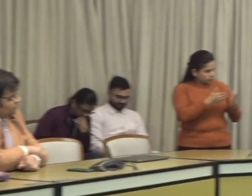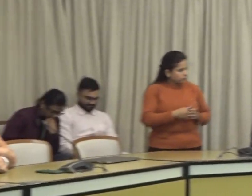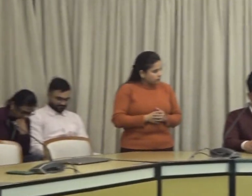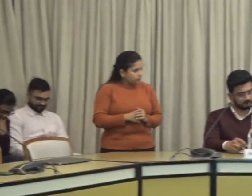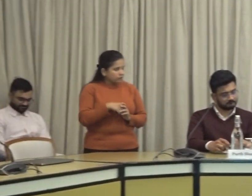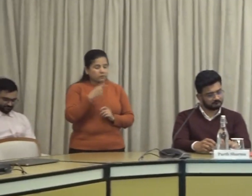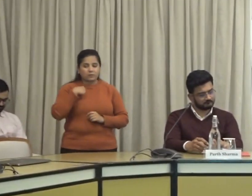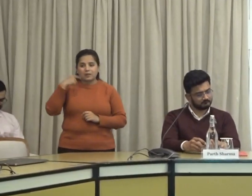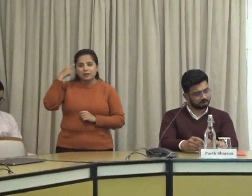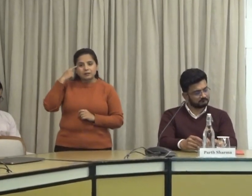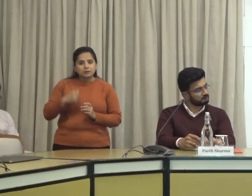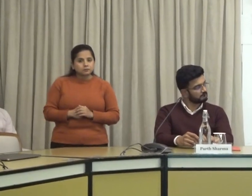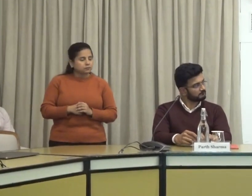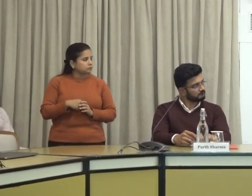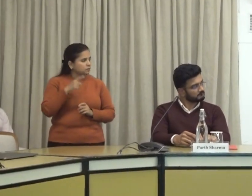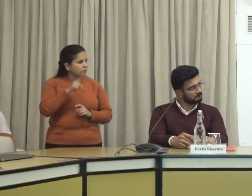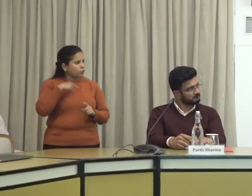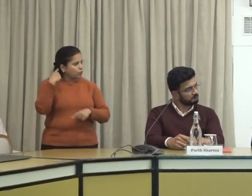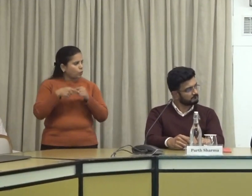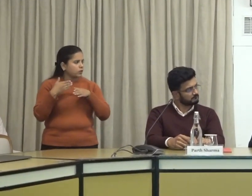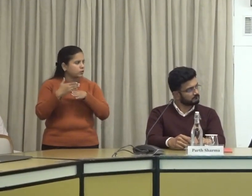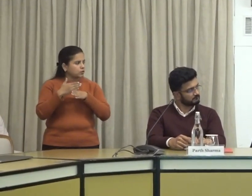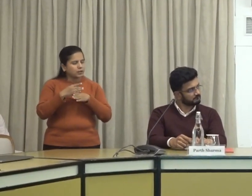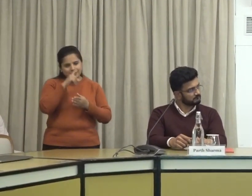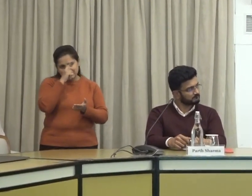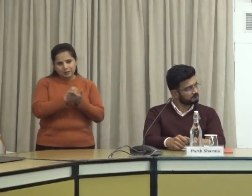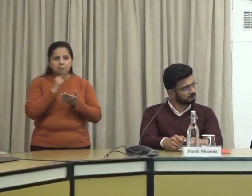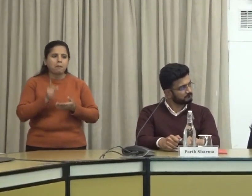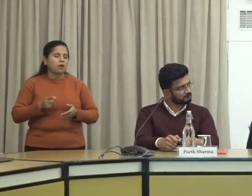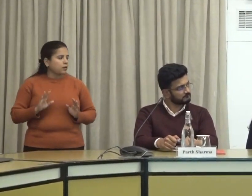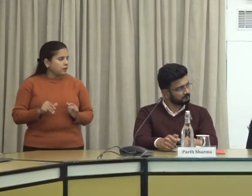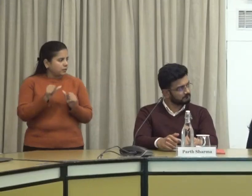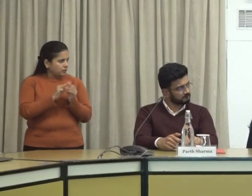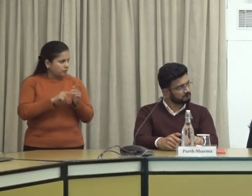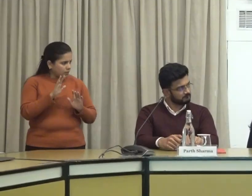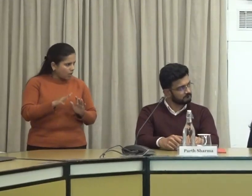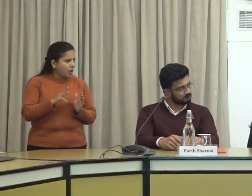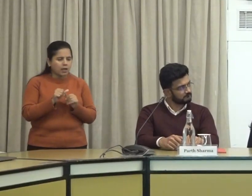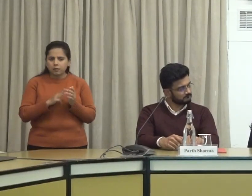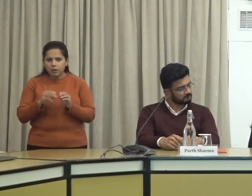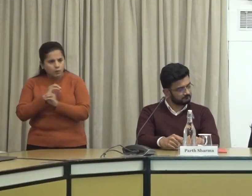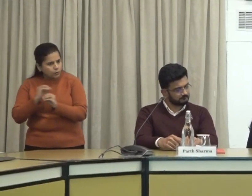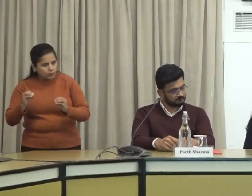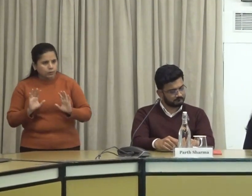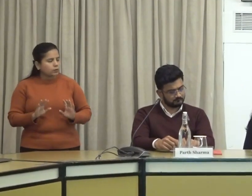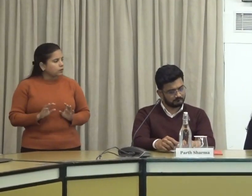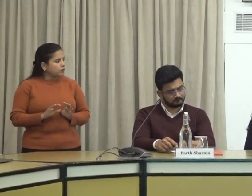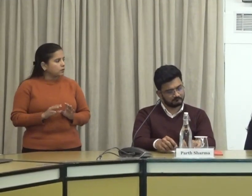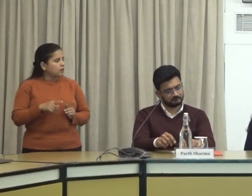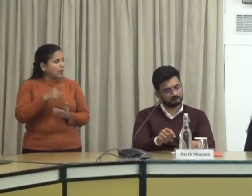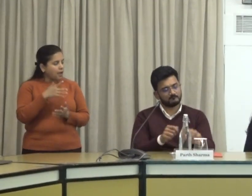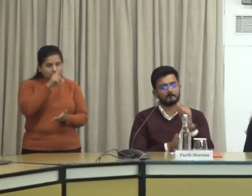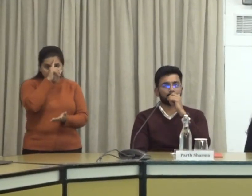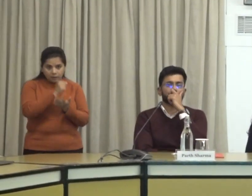So I think there should be always shared decision making, whether it is AMD or no AMD. Whenever we